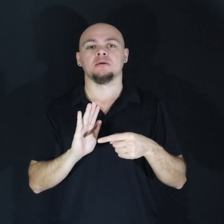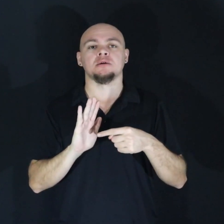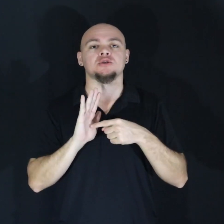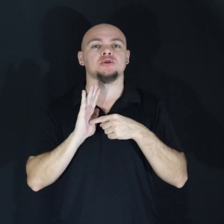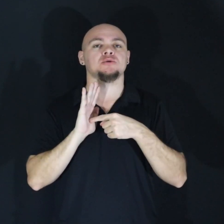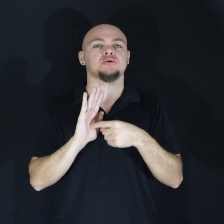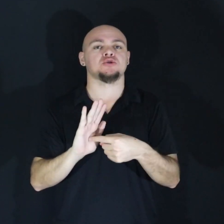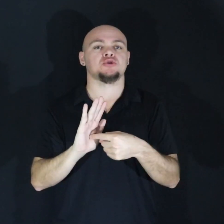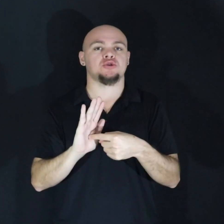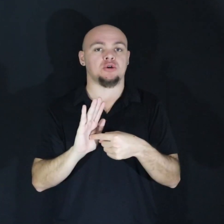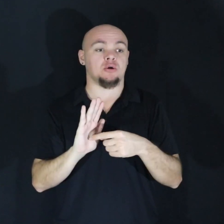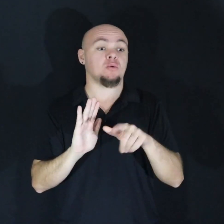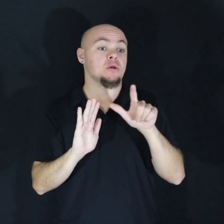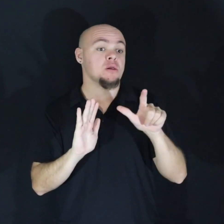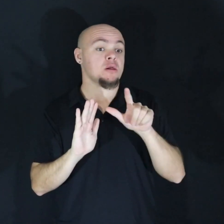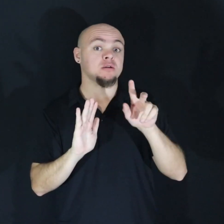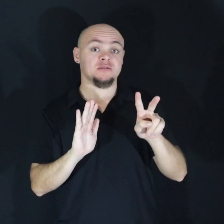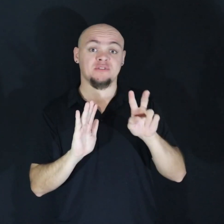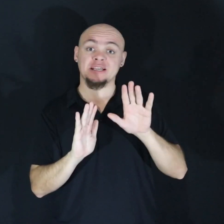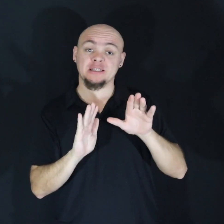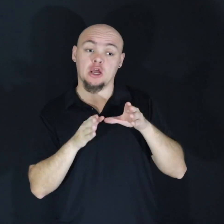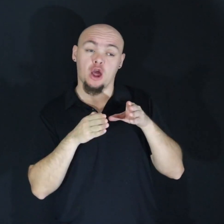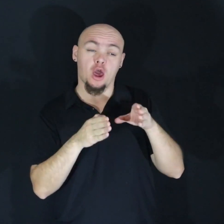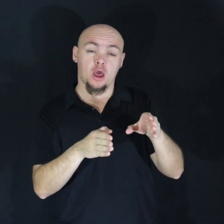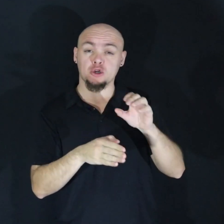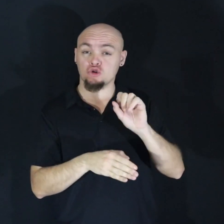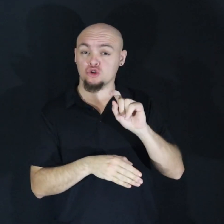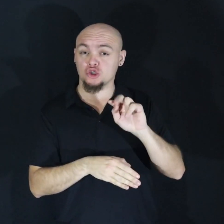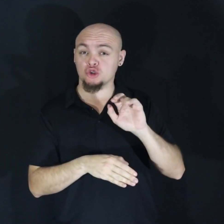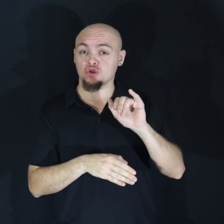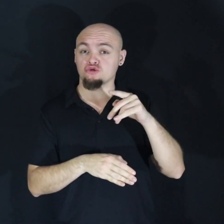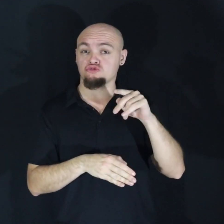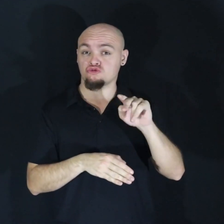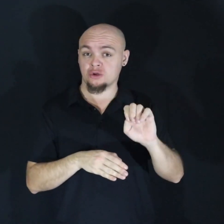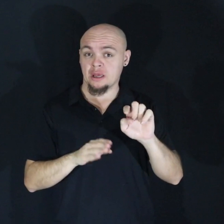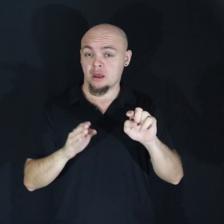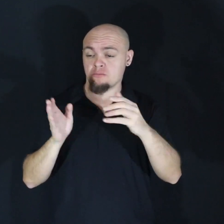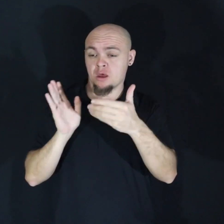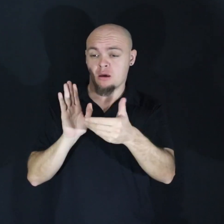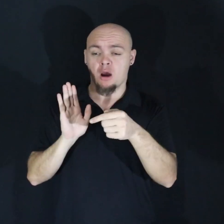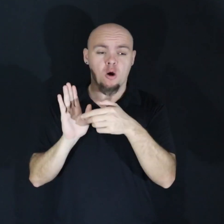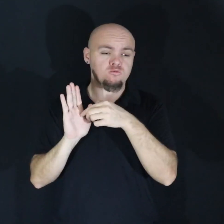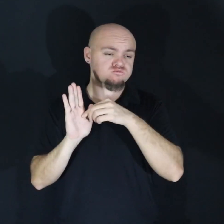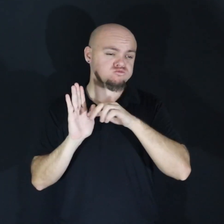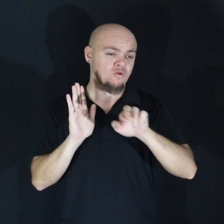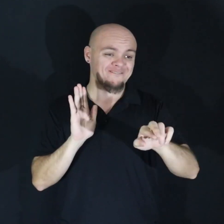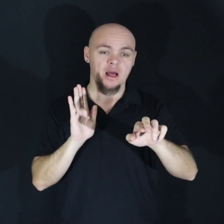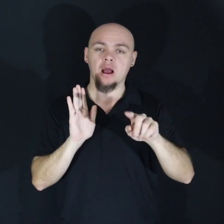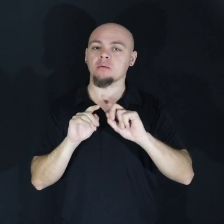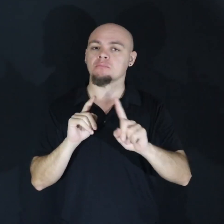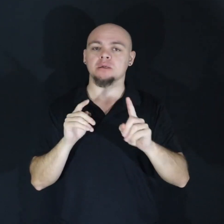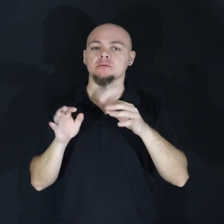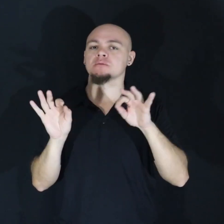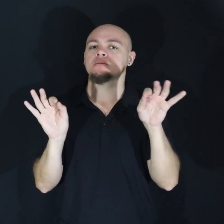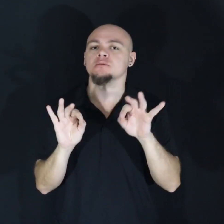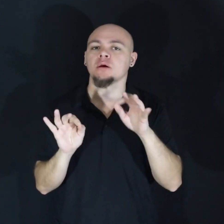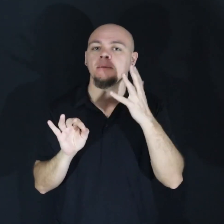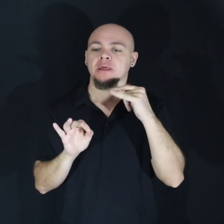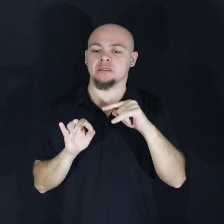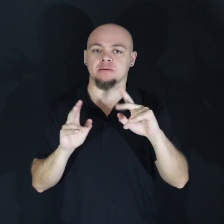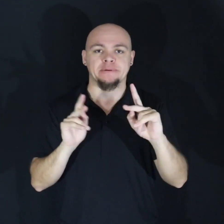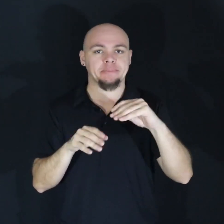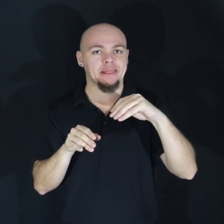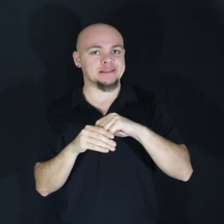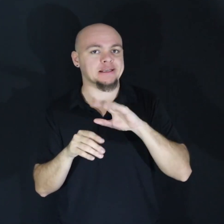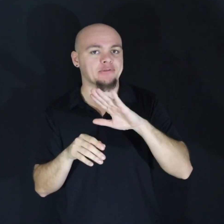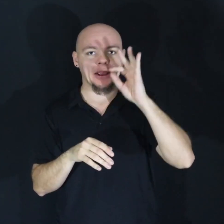reflect the beauty of the Las Vegas Strip, but that means nothing when it ends up burning people's hair off. The